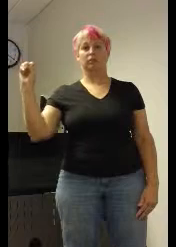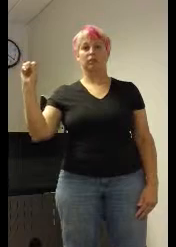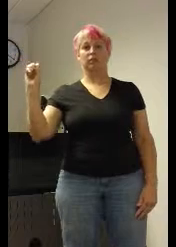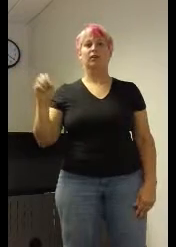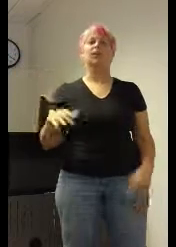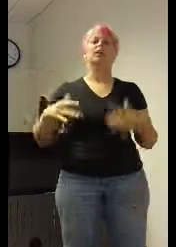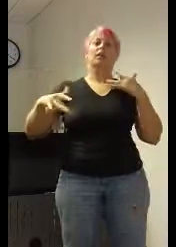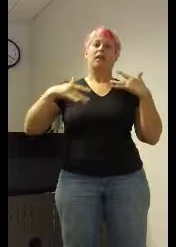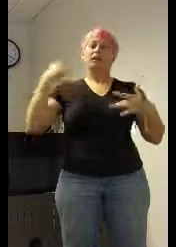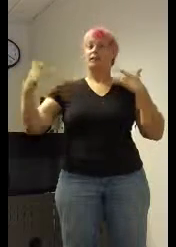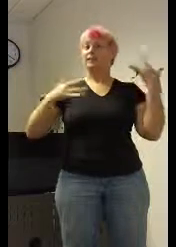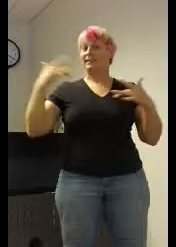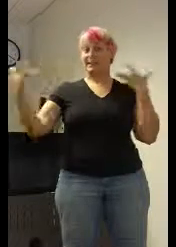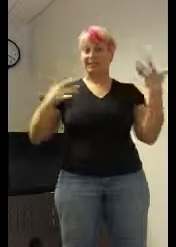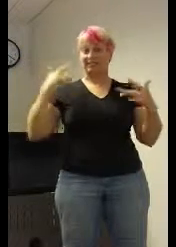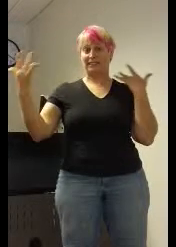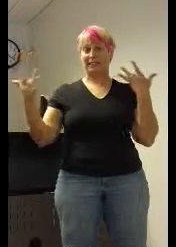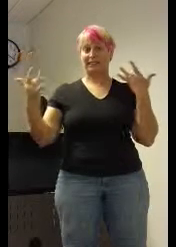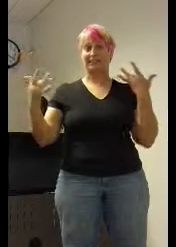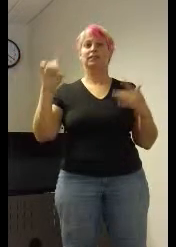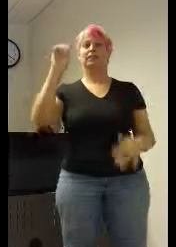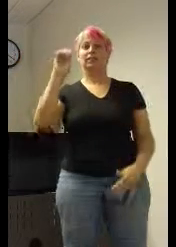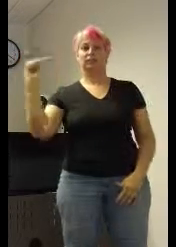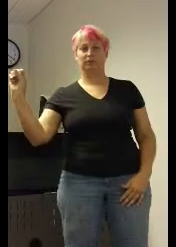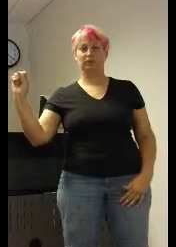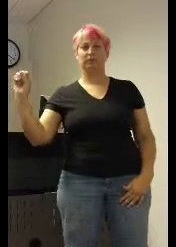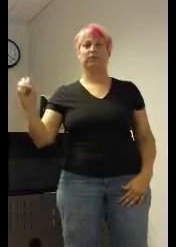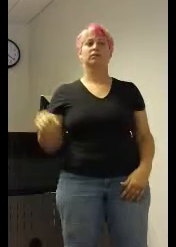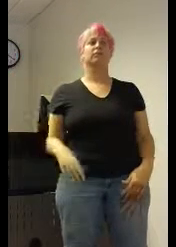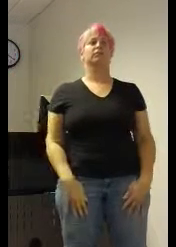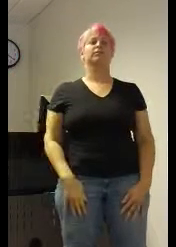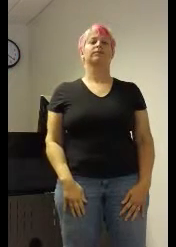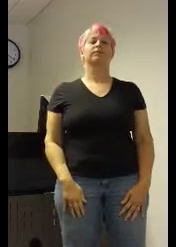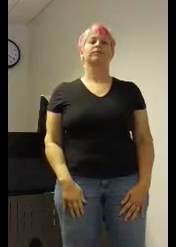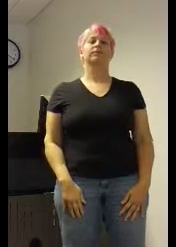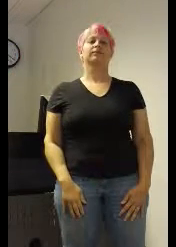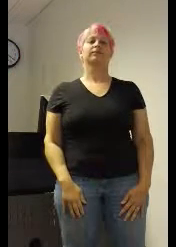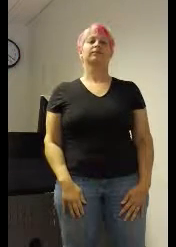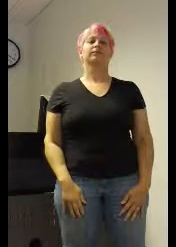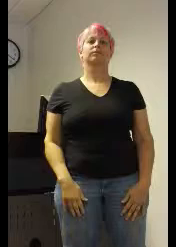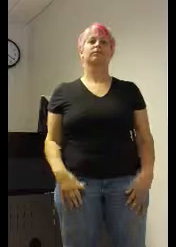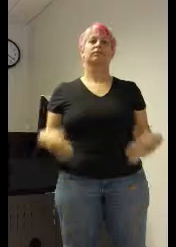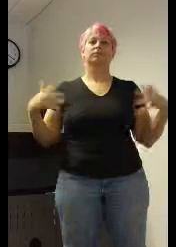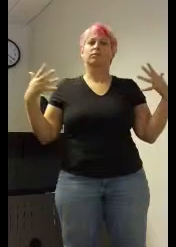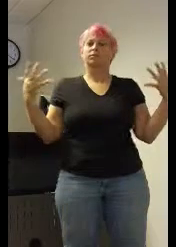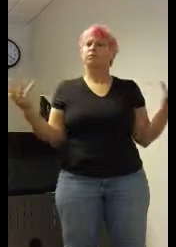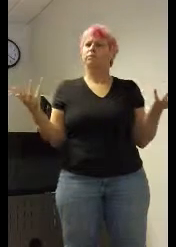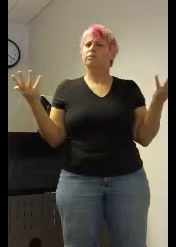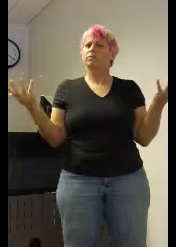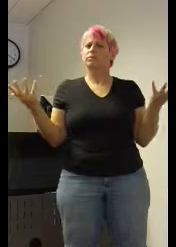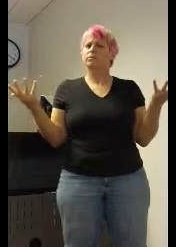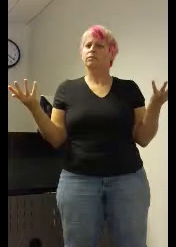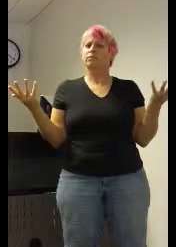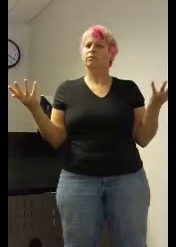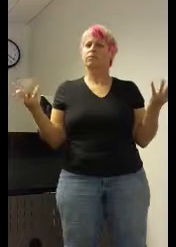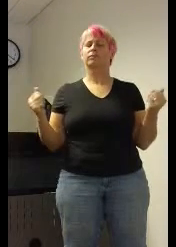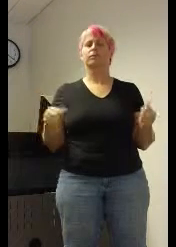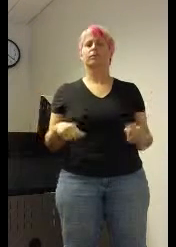Part of what we're going to talk about is what it is, kind of where it comes from, a little bit of biology, and a lot